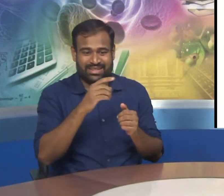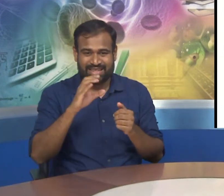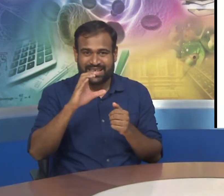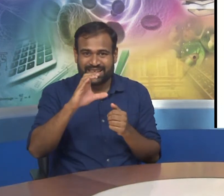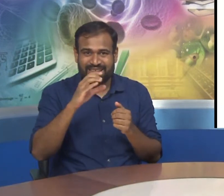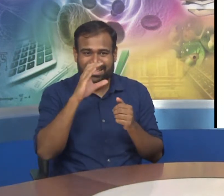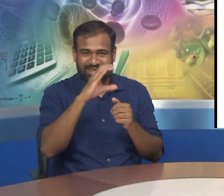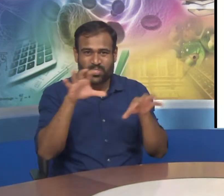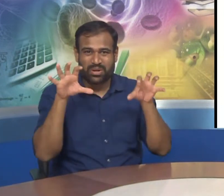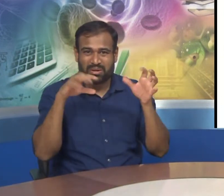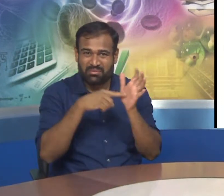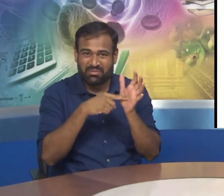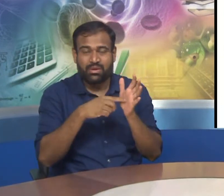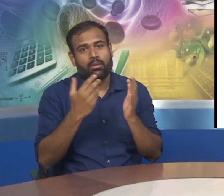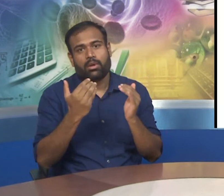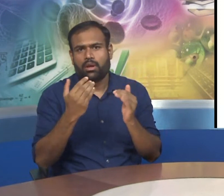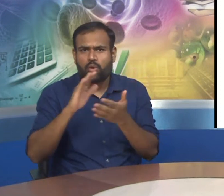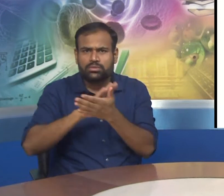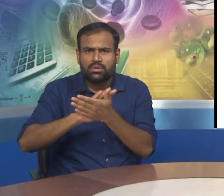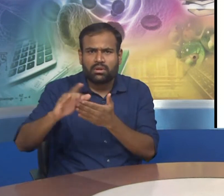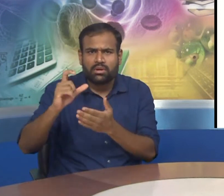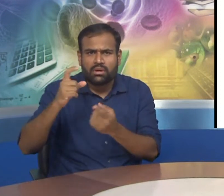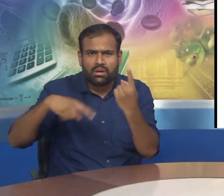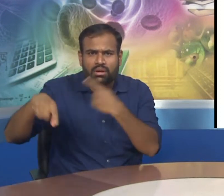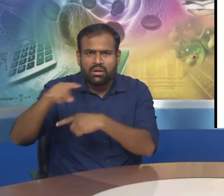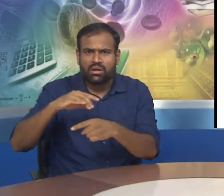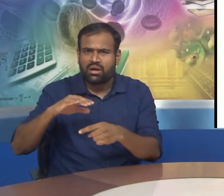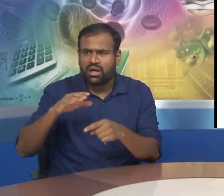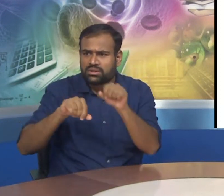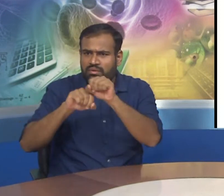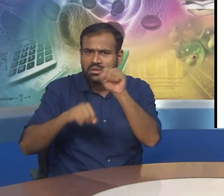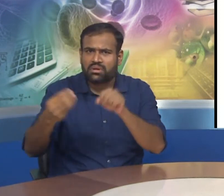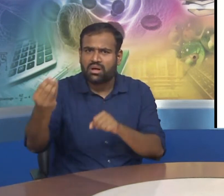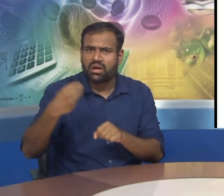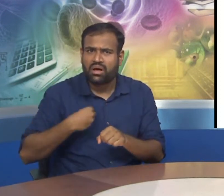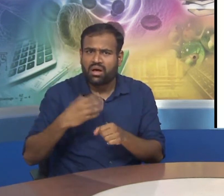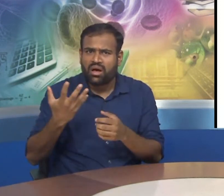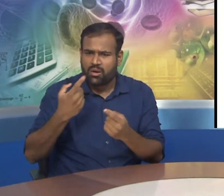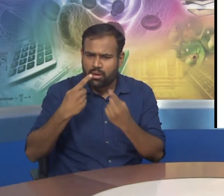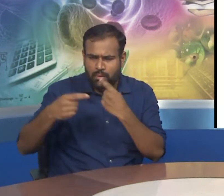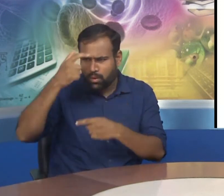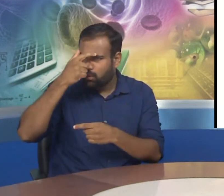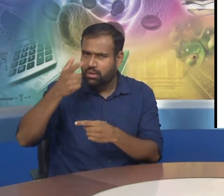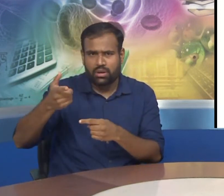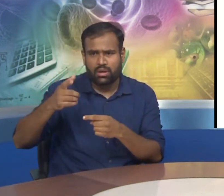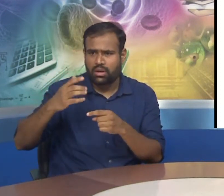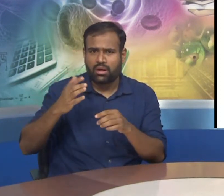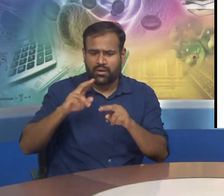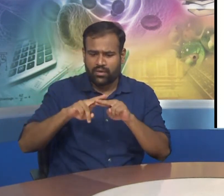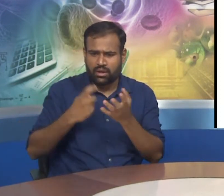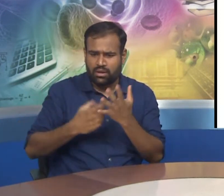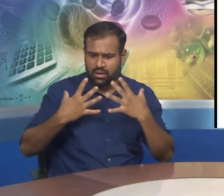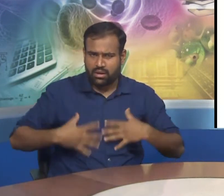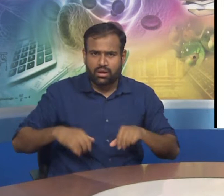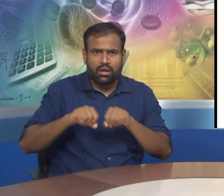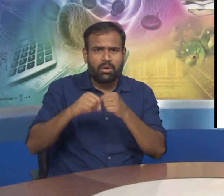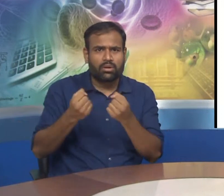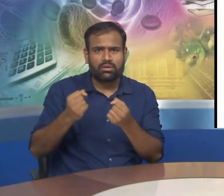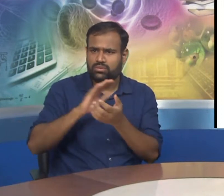In such constitutional cases, an appeal can be taken to the Supreme Court only if a High Court certifies that the matter in